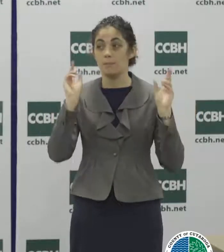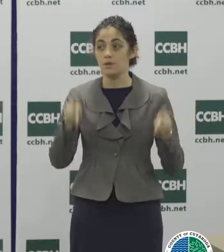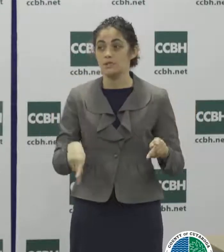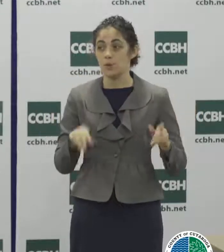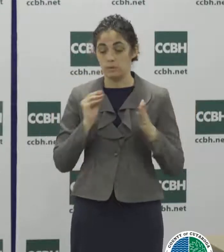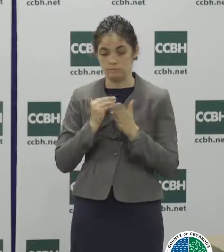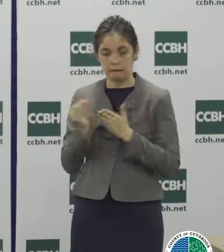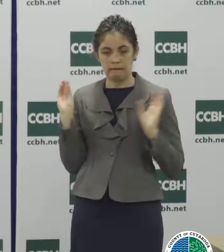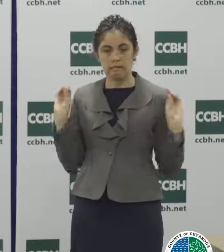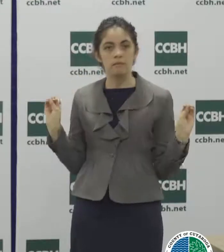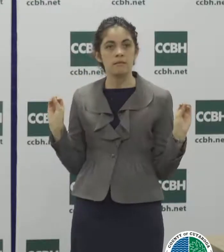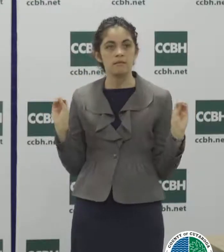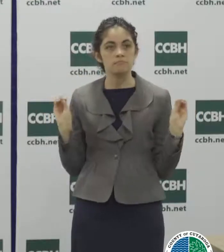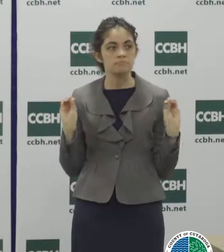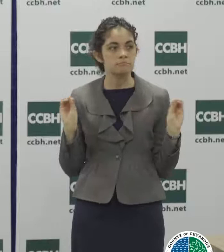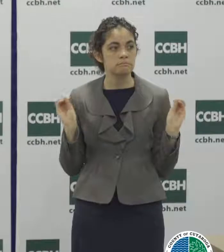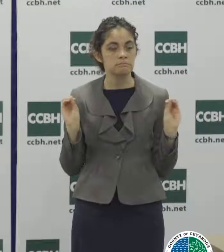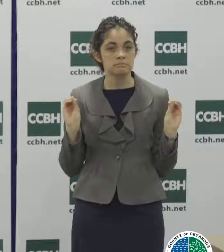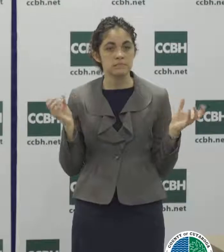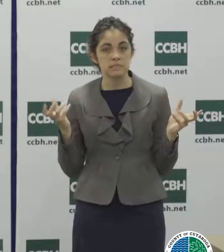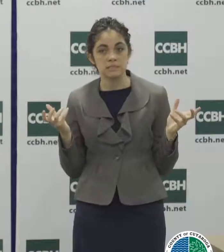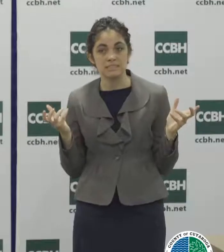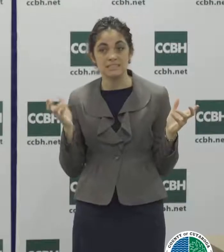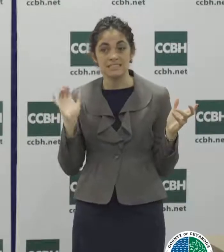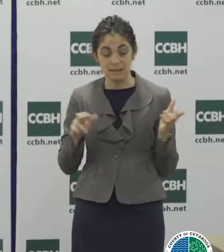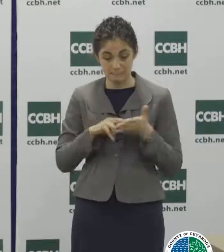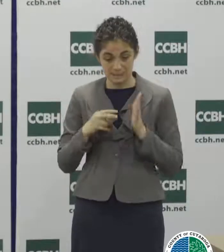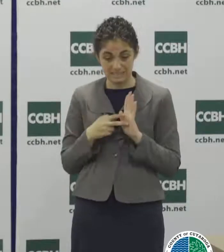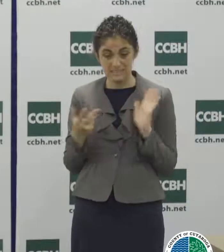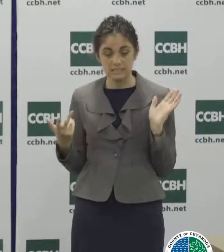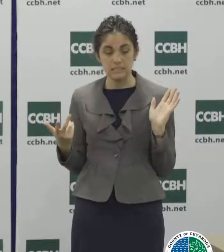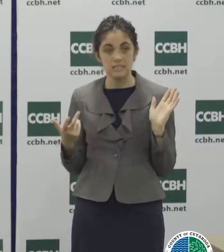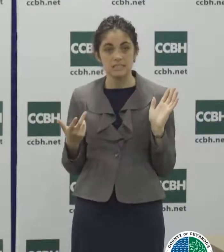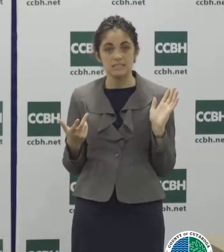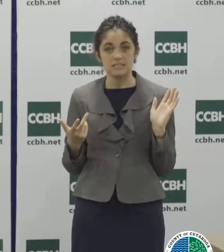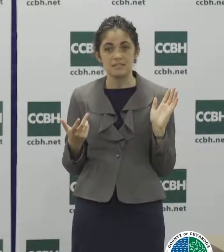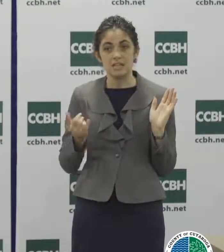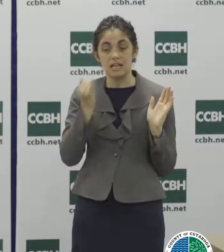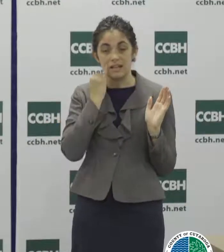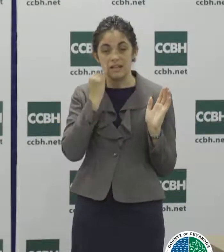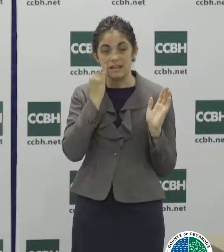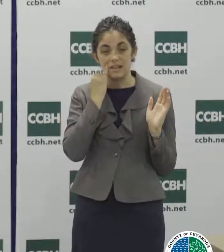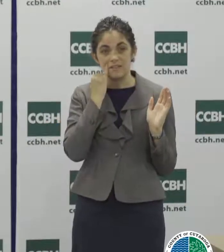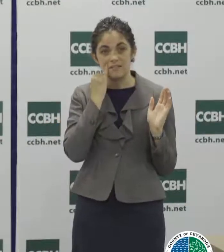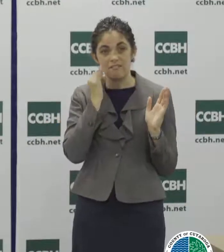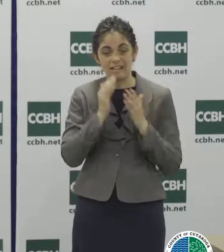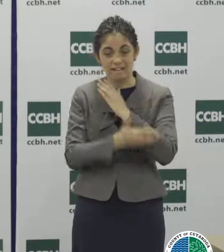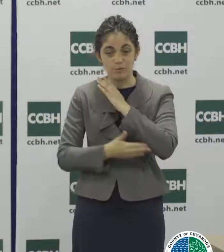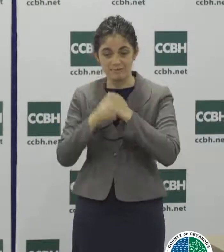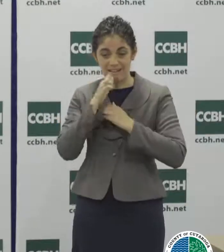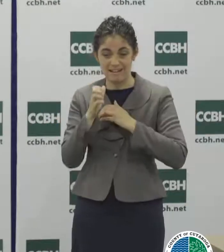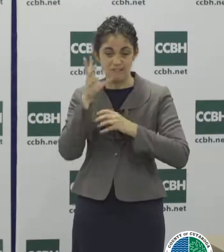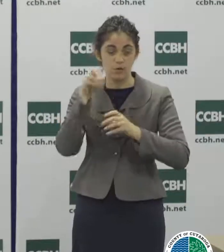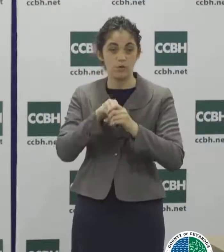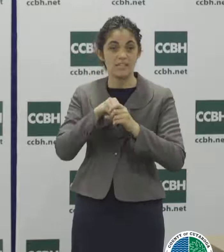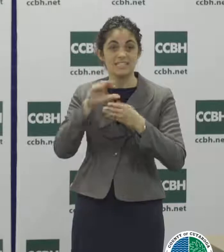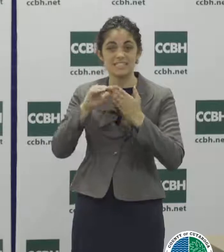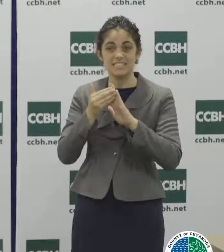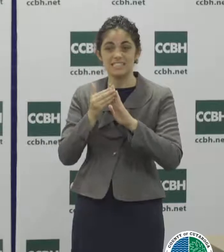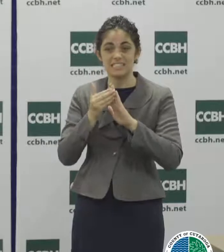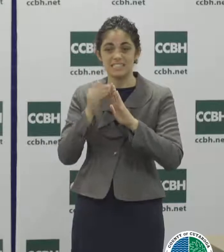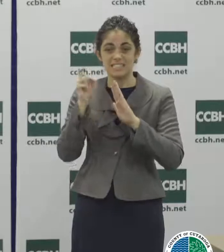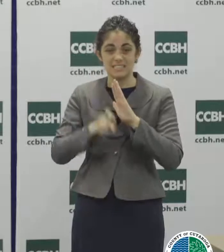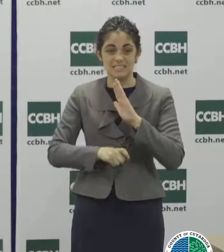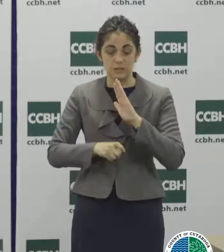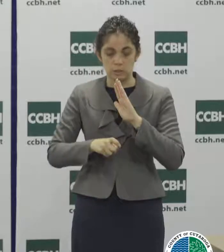Nobody was buying. That would mean that if the county wasn't involved, a city would either have to